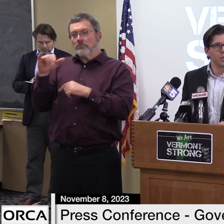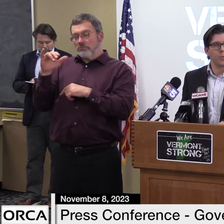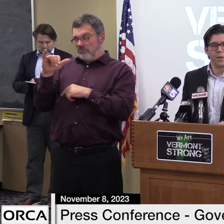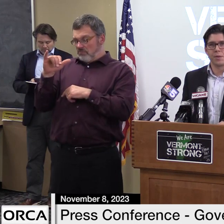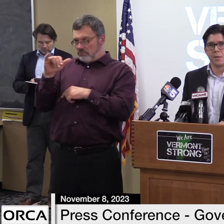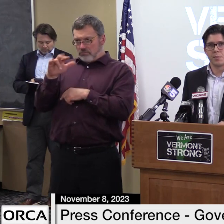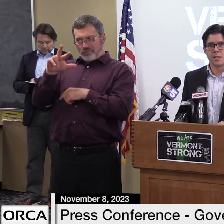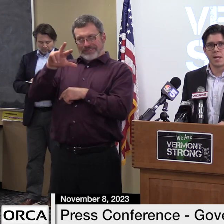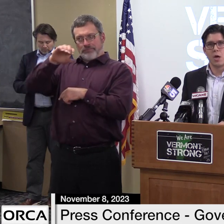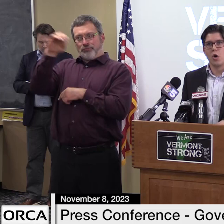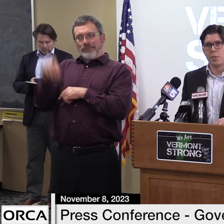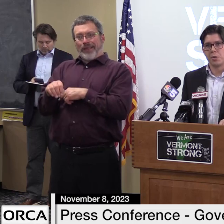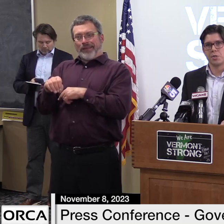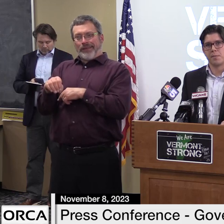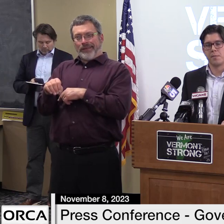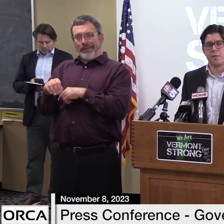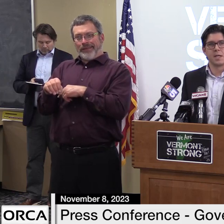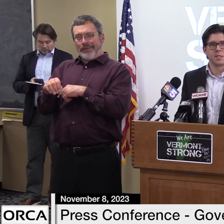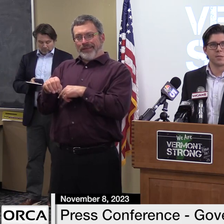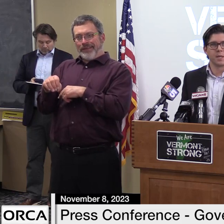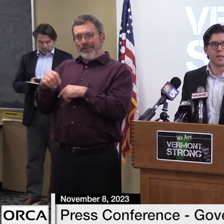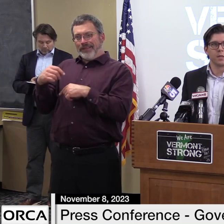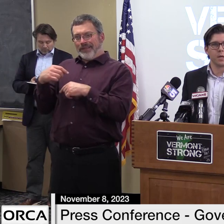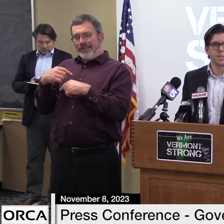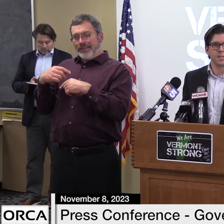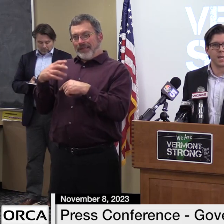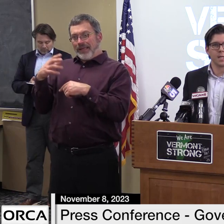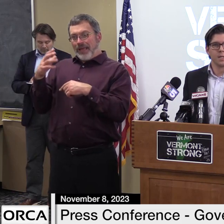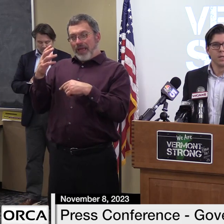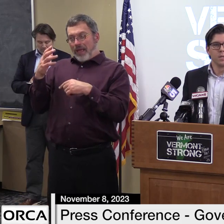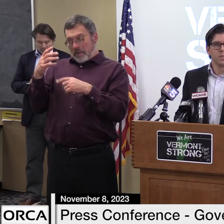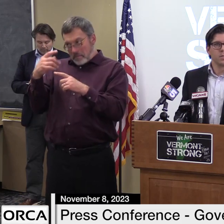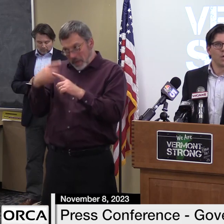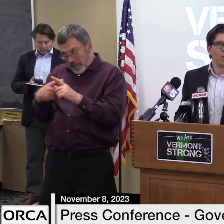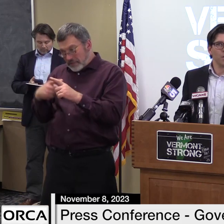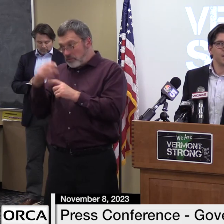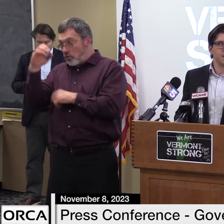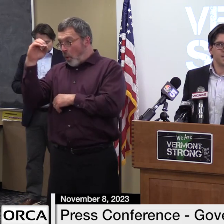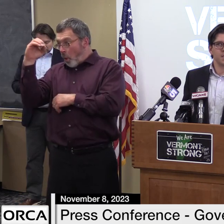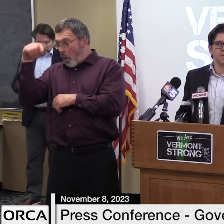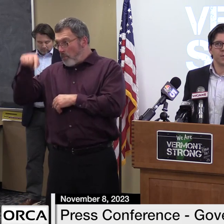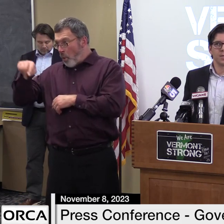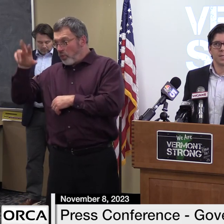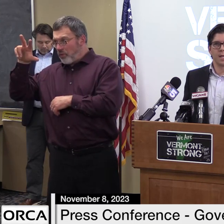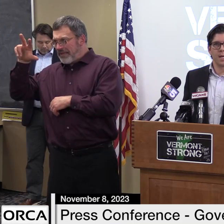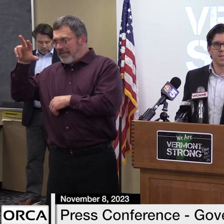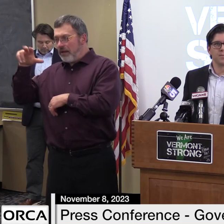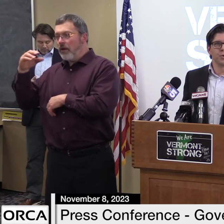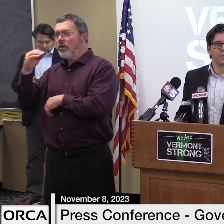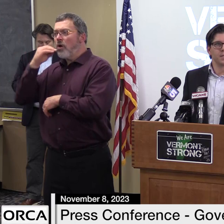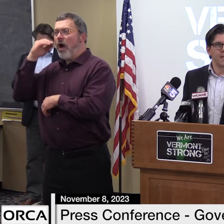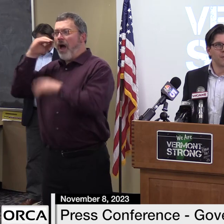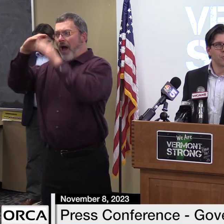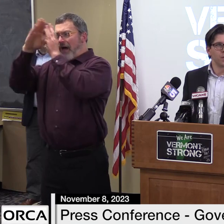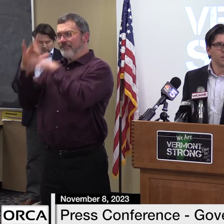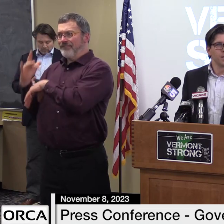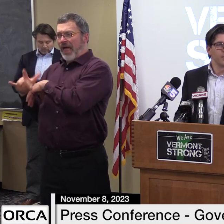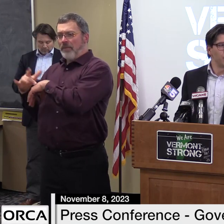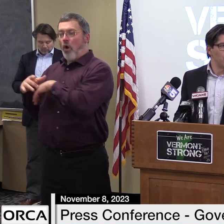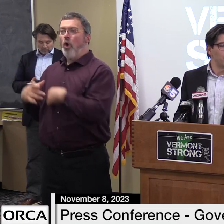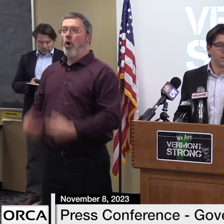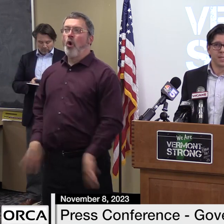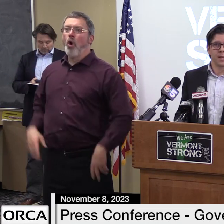a 0.3% home ownership vacancy rate across the state. So already the Census Bureau's data has moved